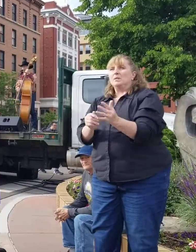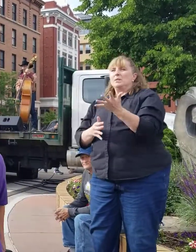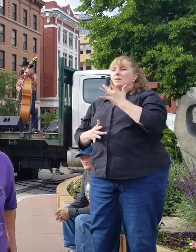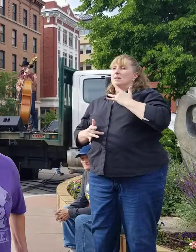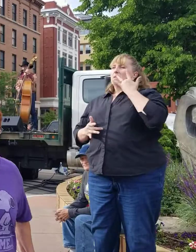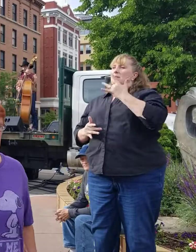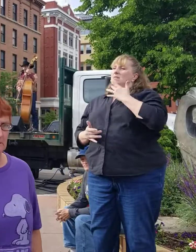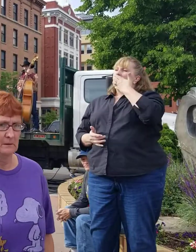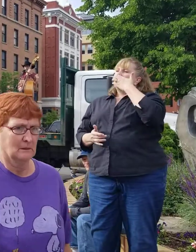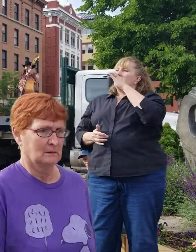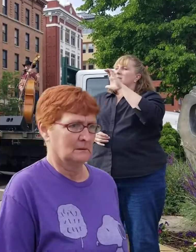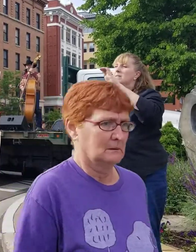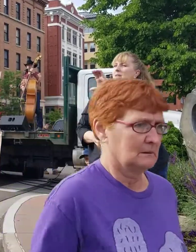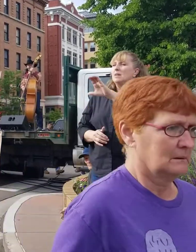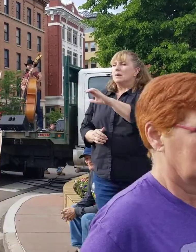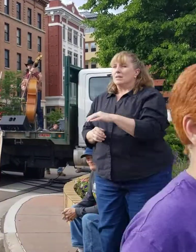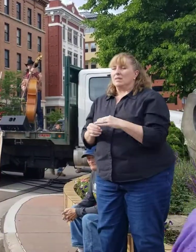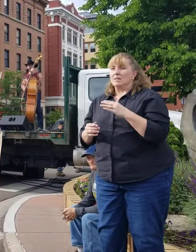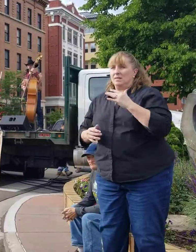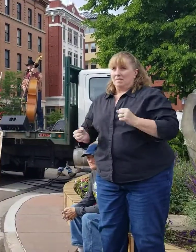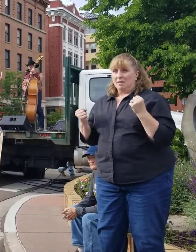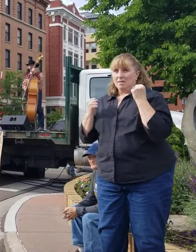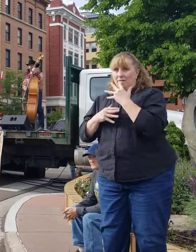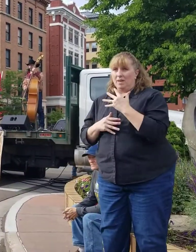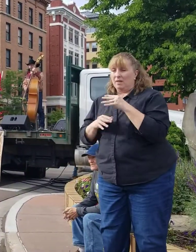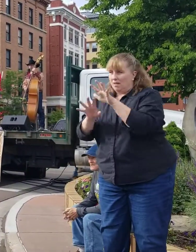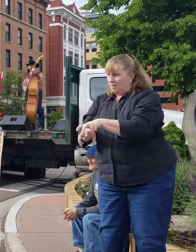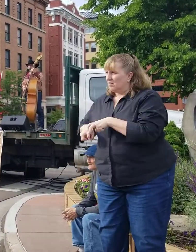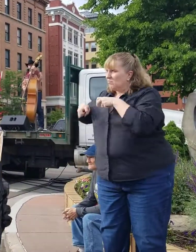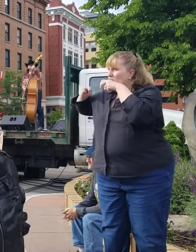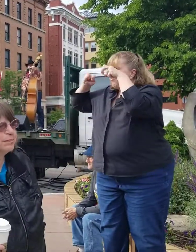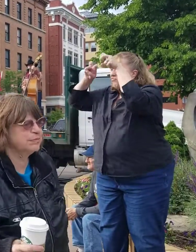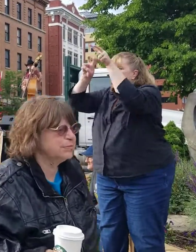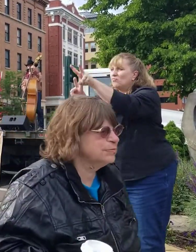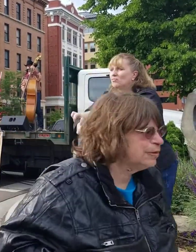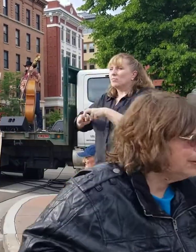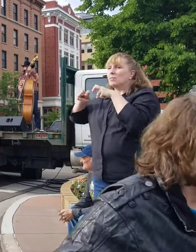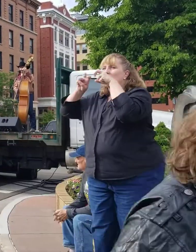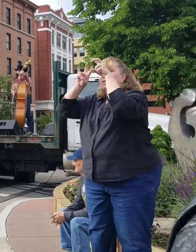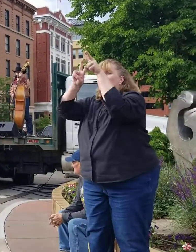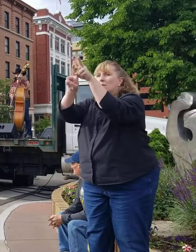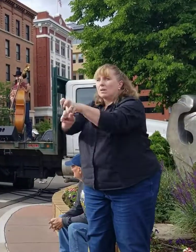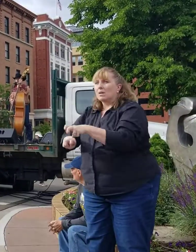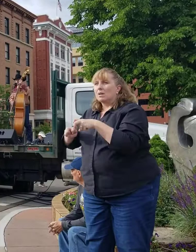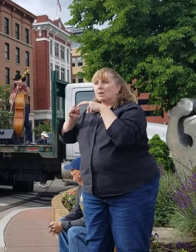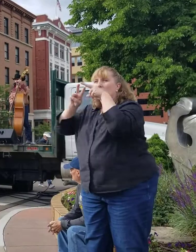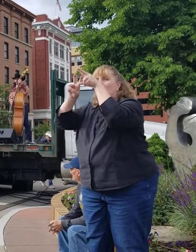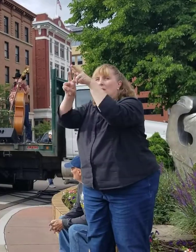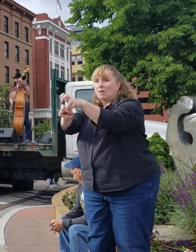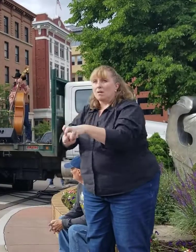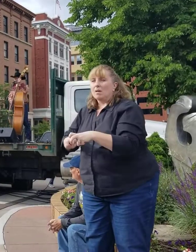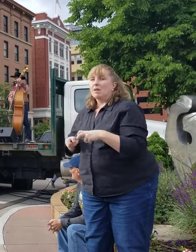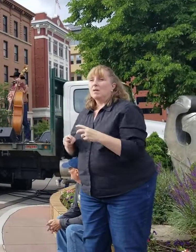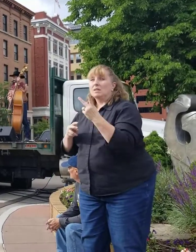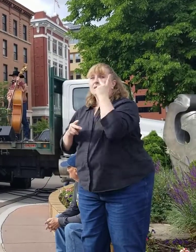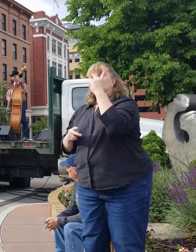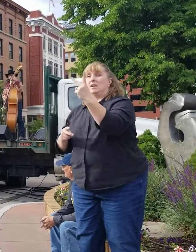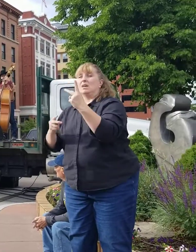The boat of fear went through them as they thundered through the sky. The sunrise of the storm.